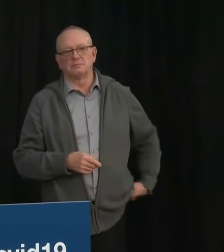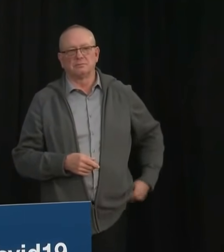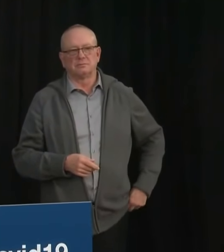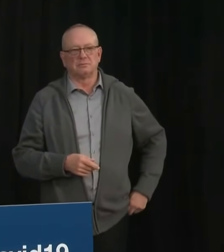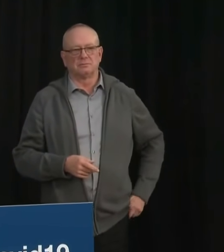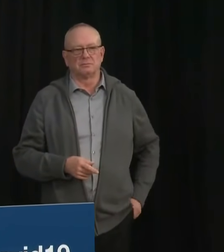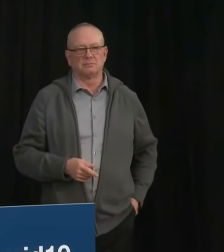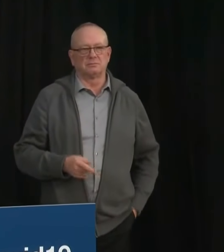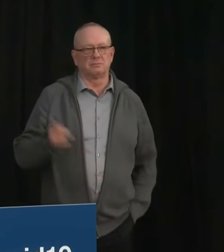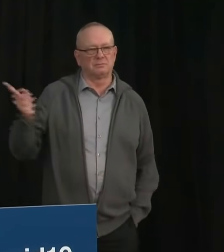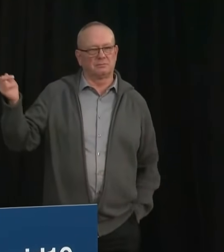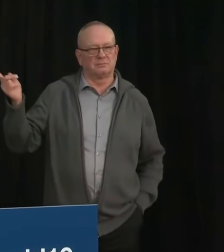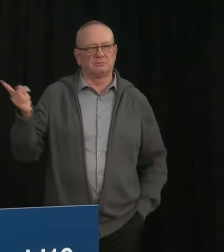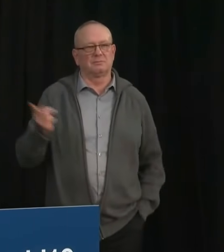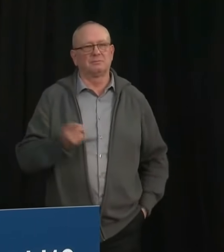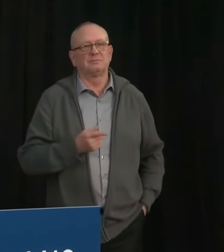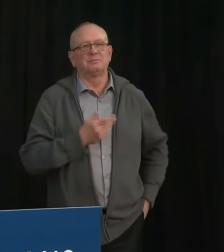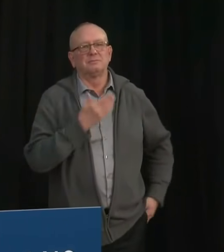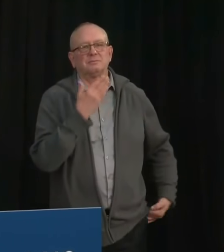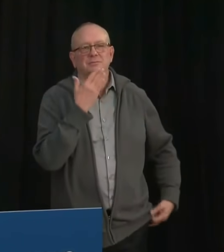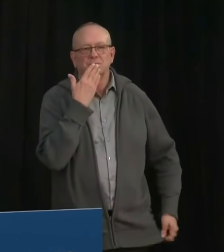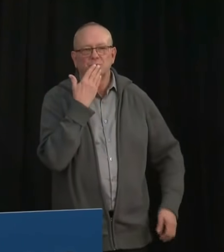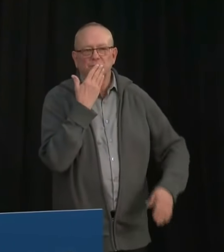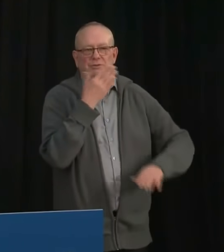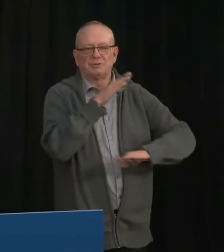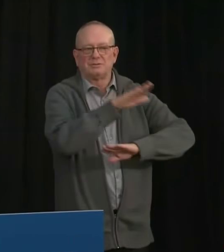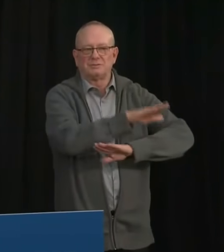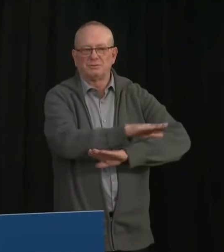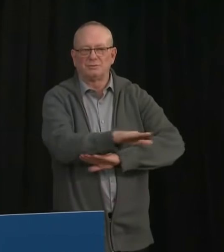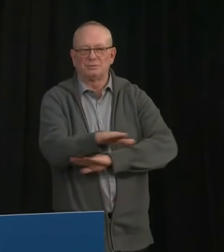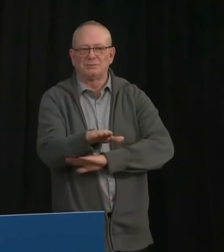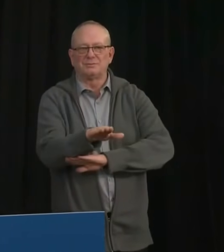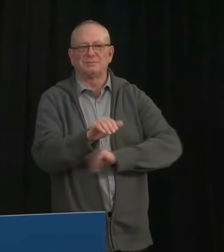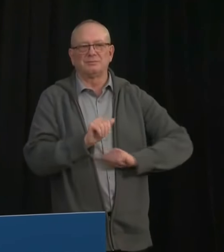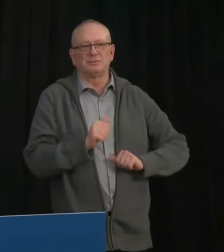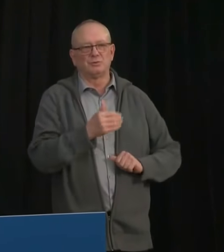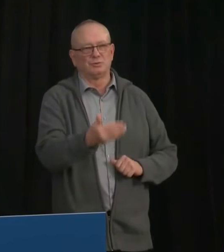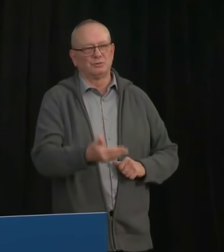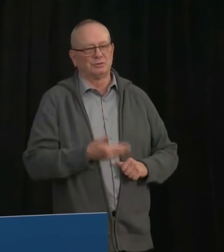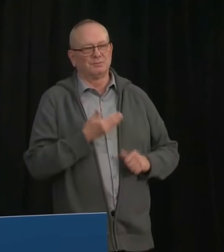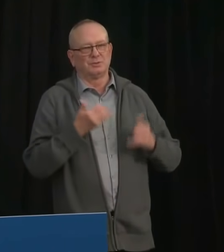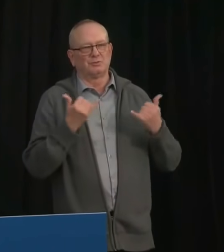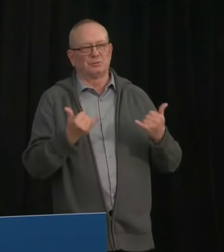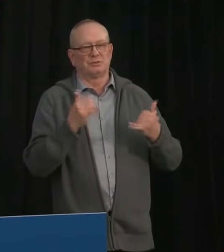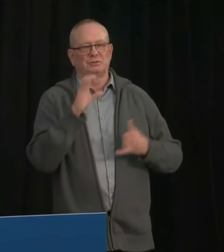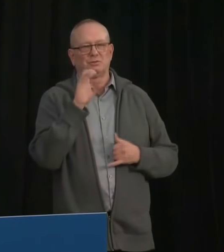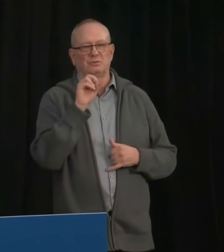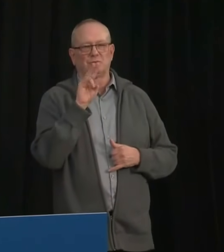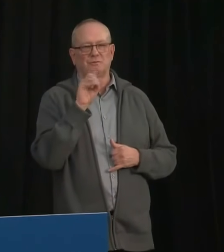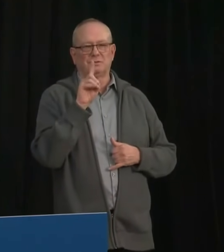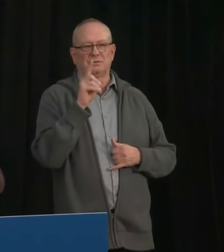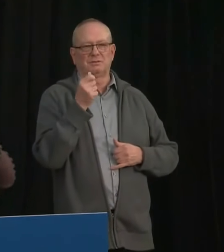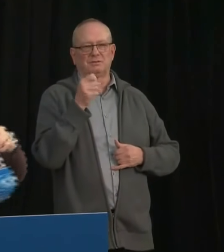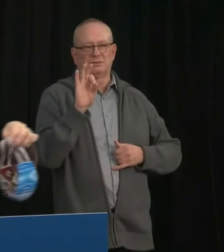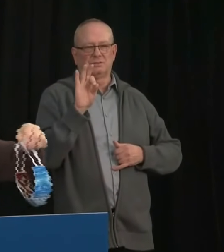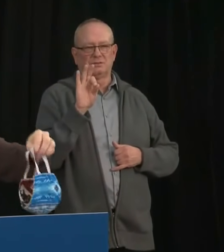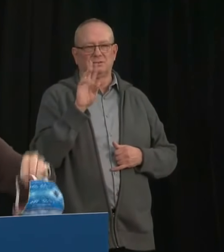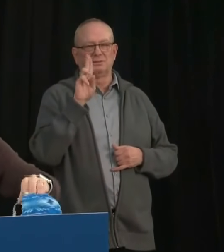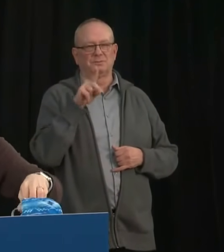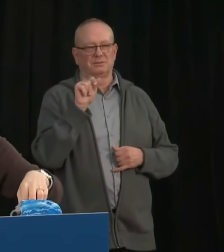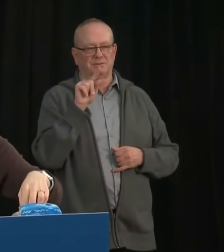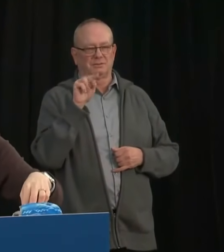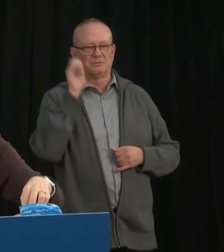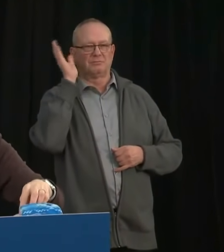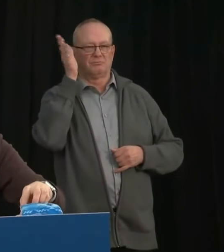Good afternoon, everyone. Welcome to today's update on COVID-19 in Alberta. With us, as always, is Dr. Deena Hinshaw,